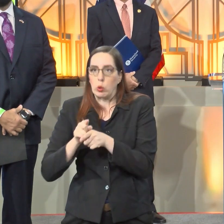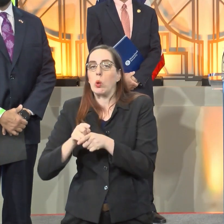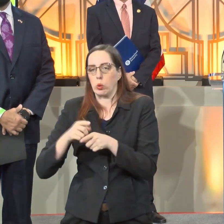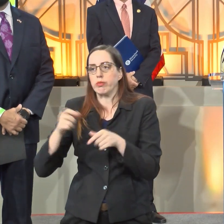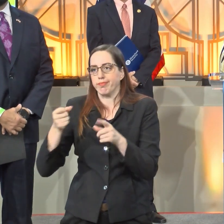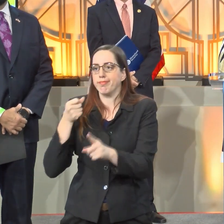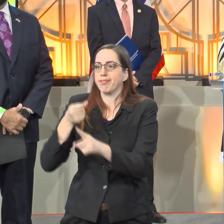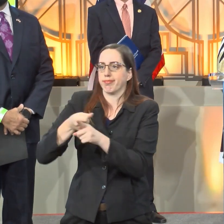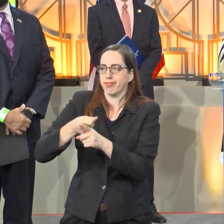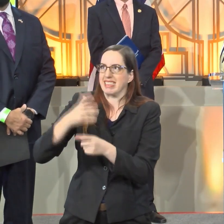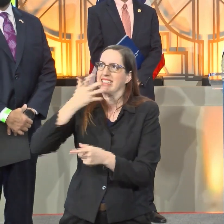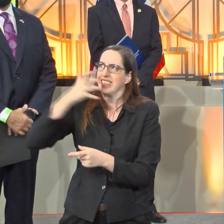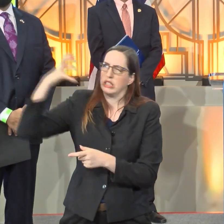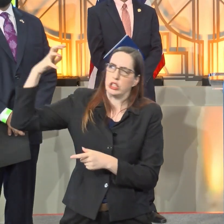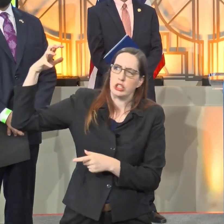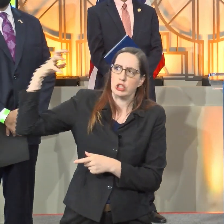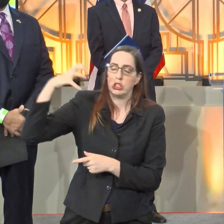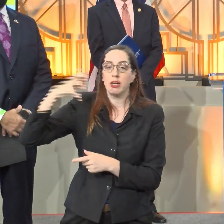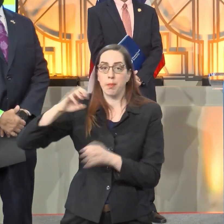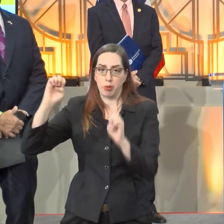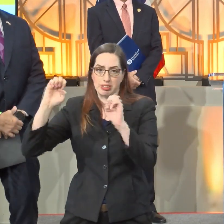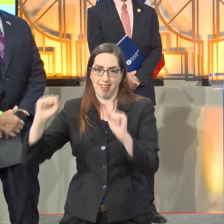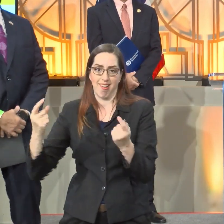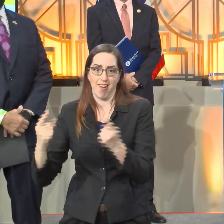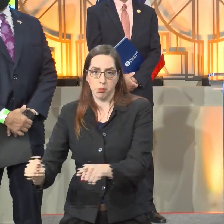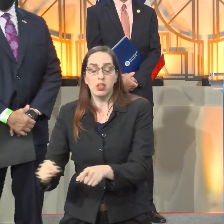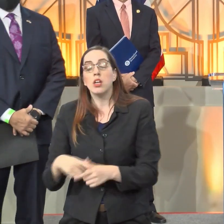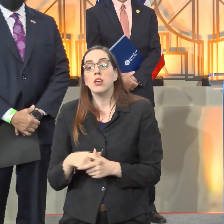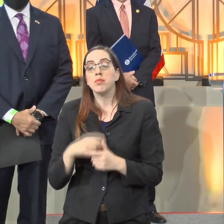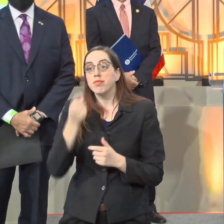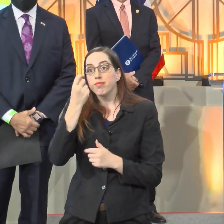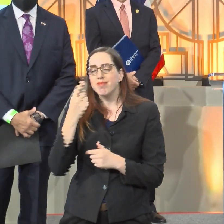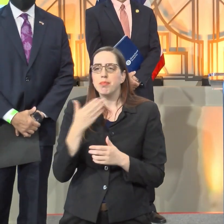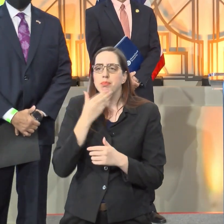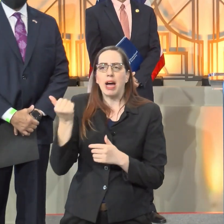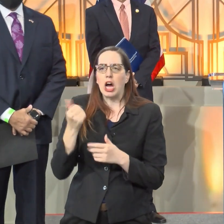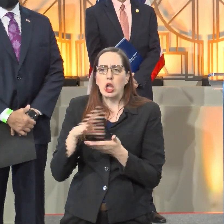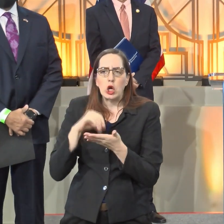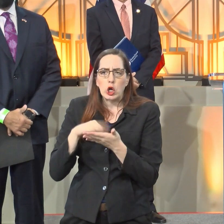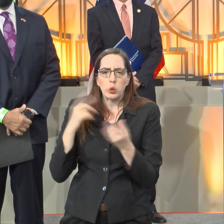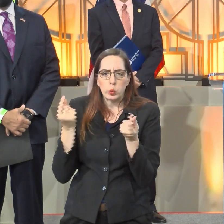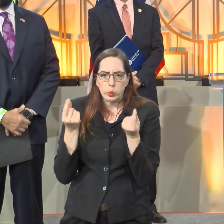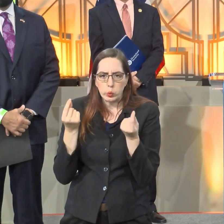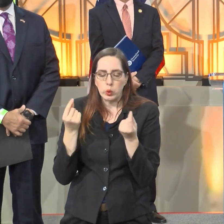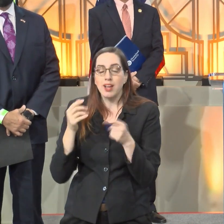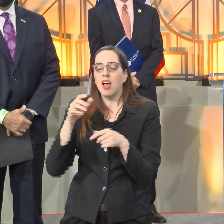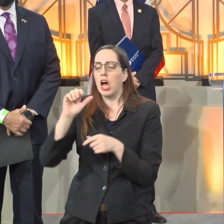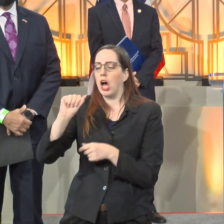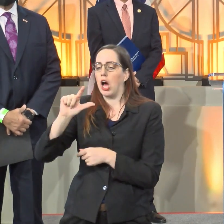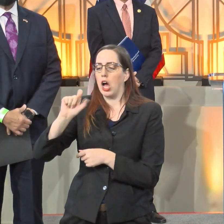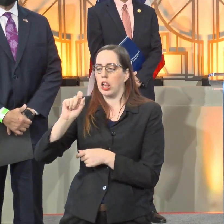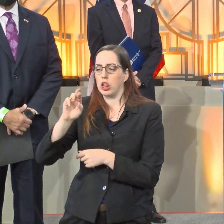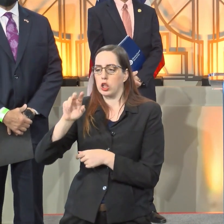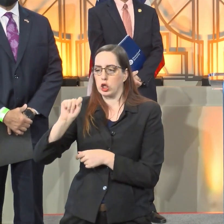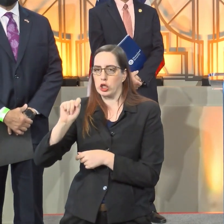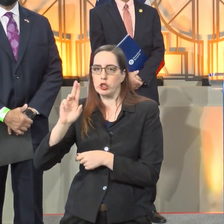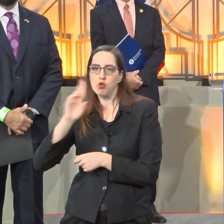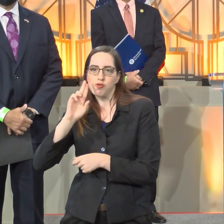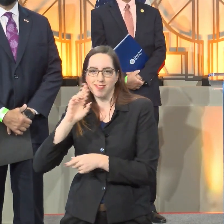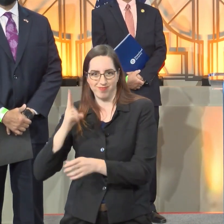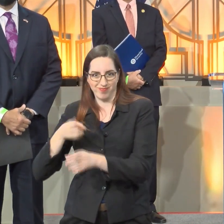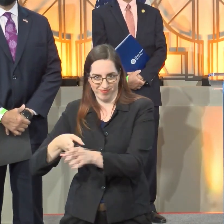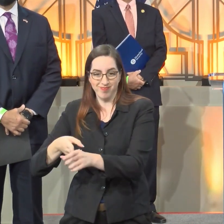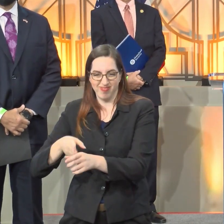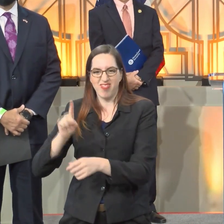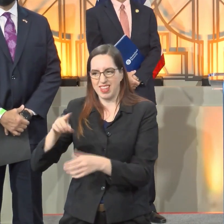emergencies as well. Remember, the best way to get information about the heat is to get on Alert Houston. Alert Houston will work